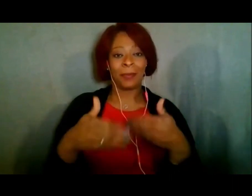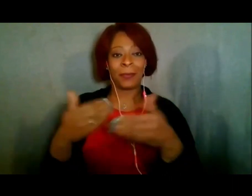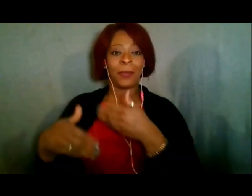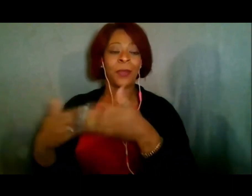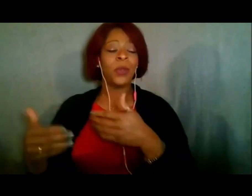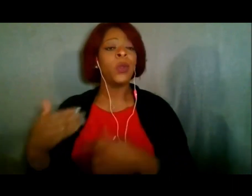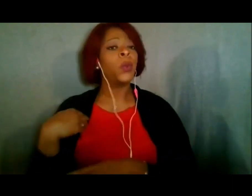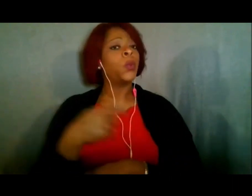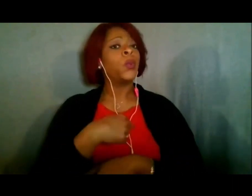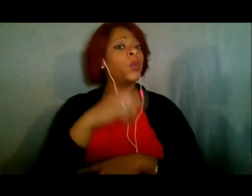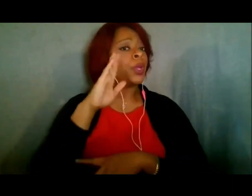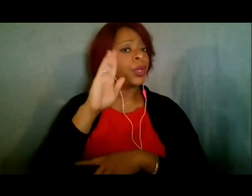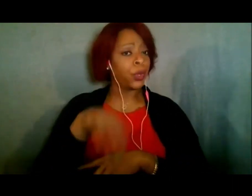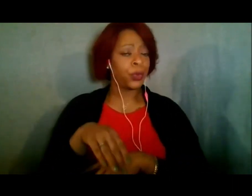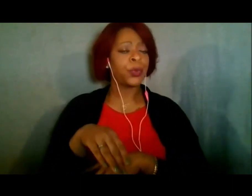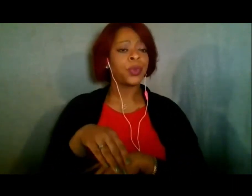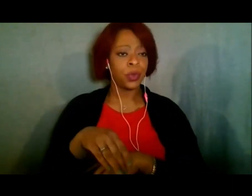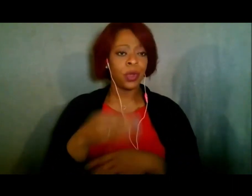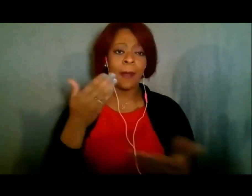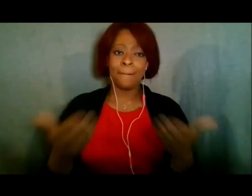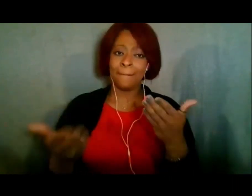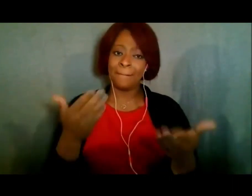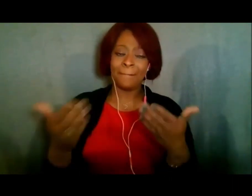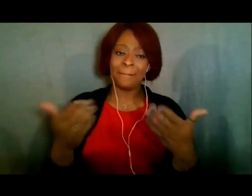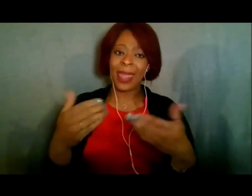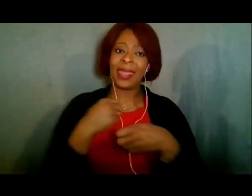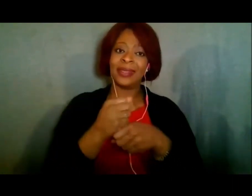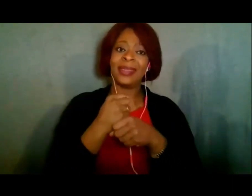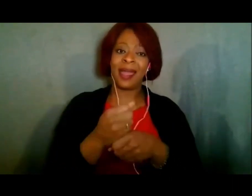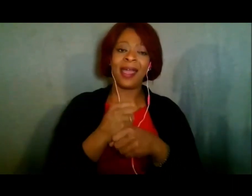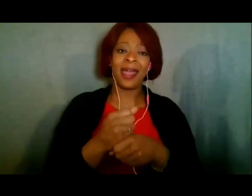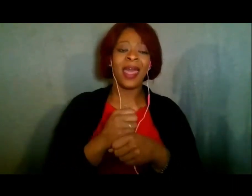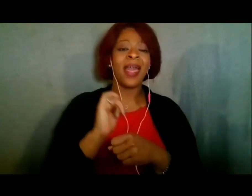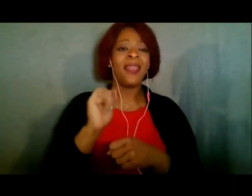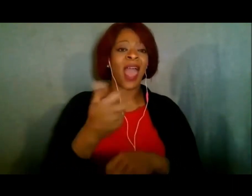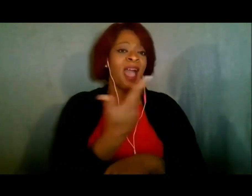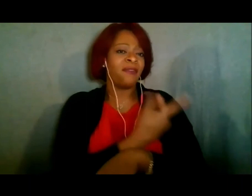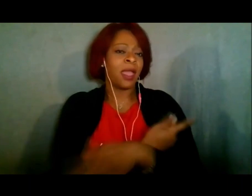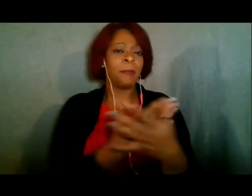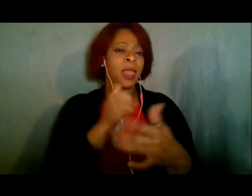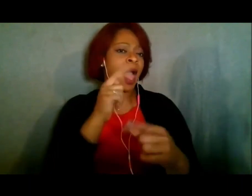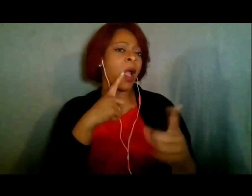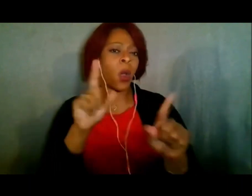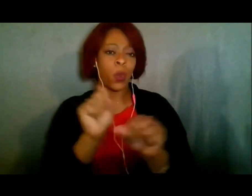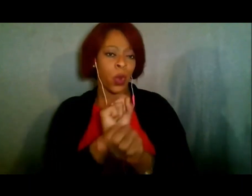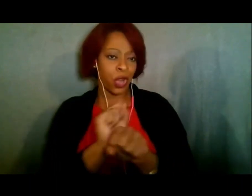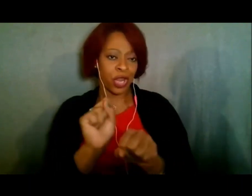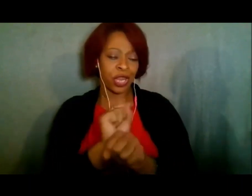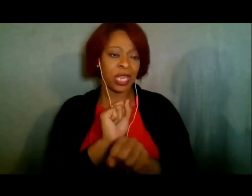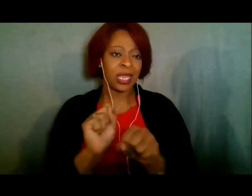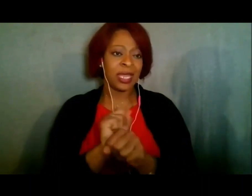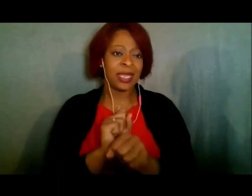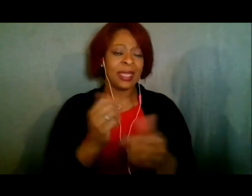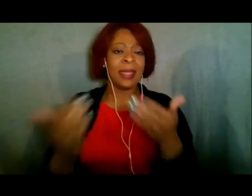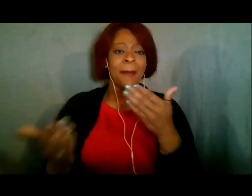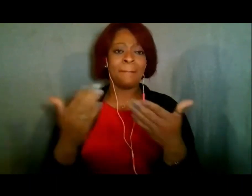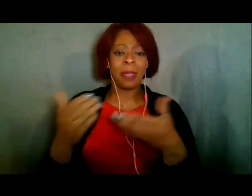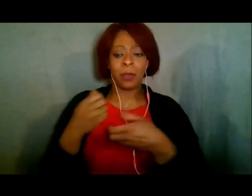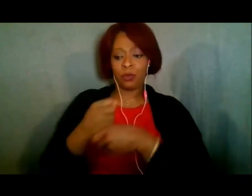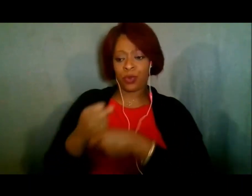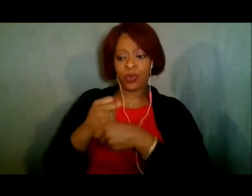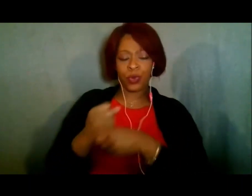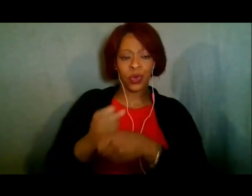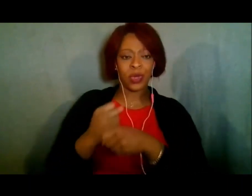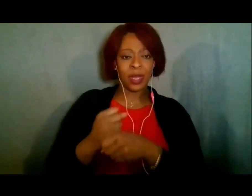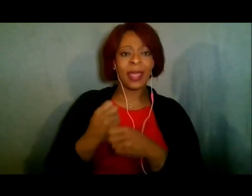knew that we might design some vaccines that didn't work, and they may have been produced in